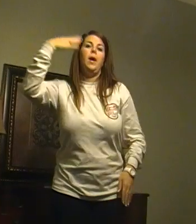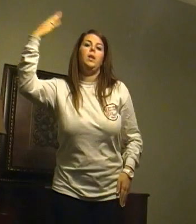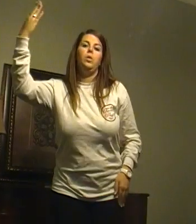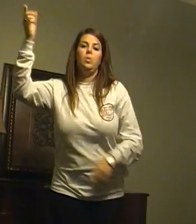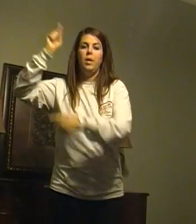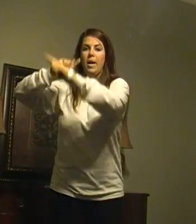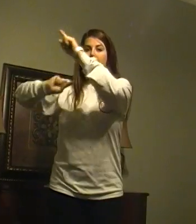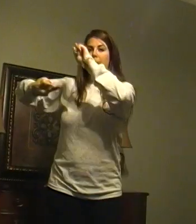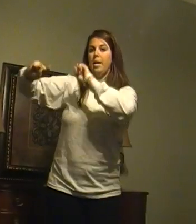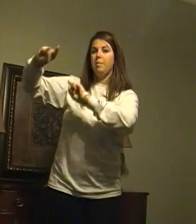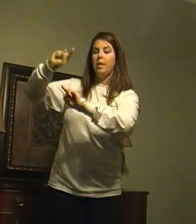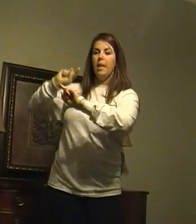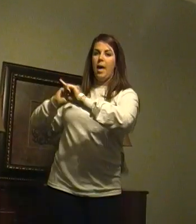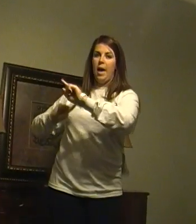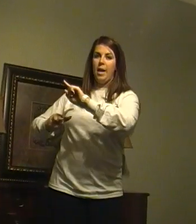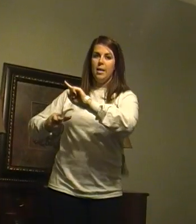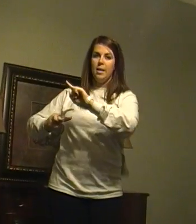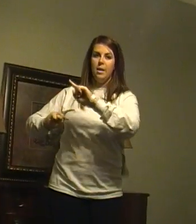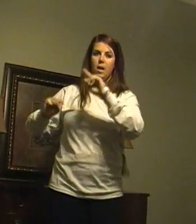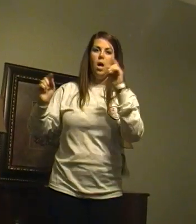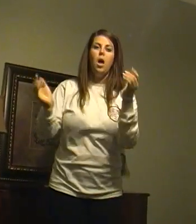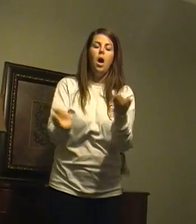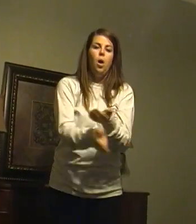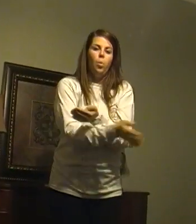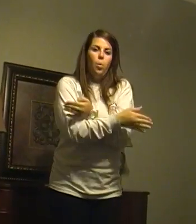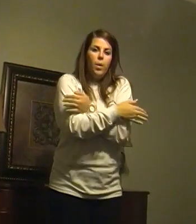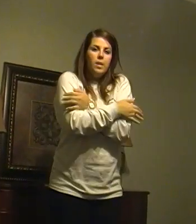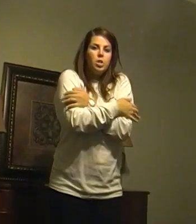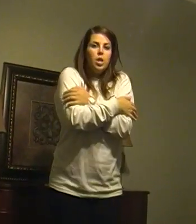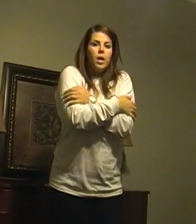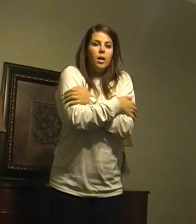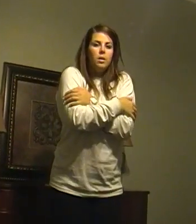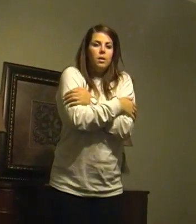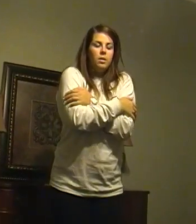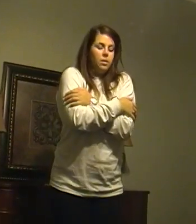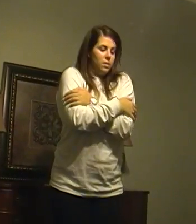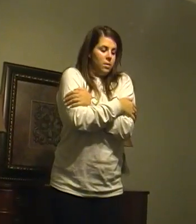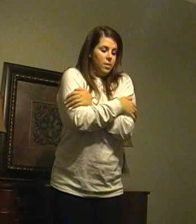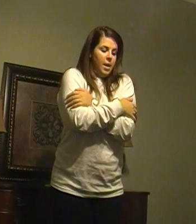But you came like a winter.